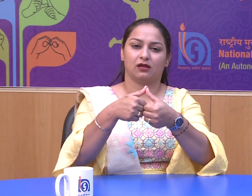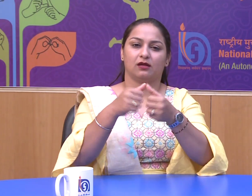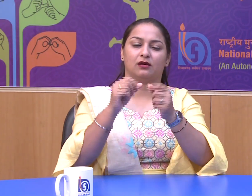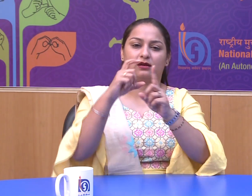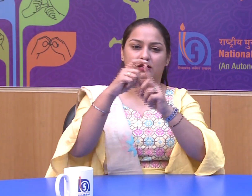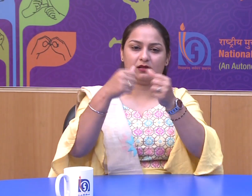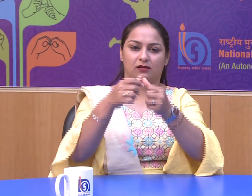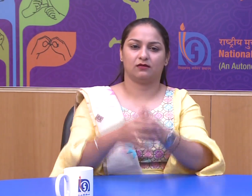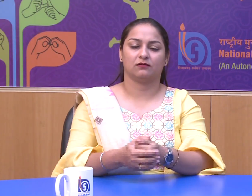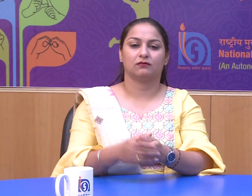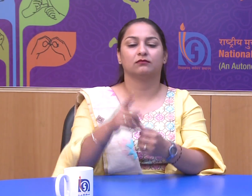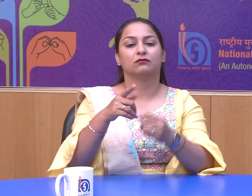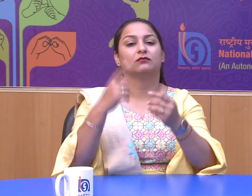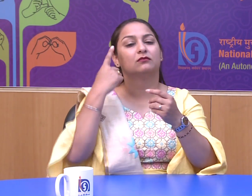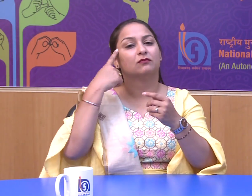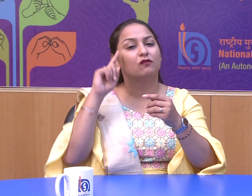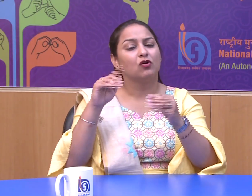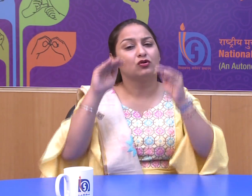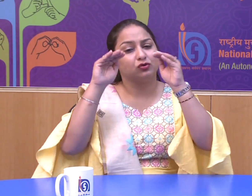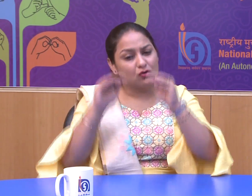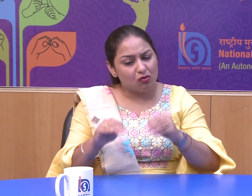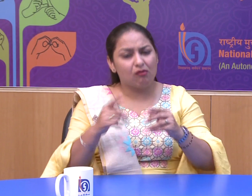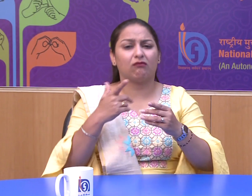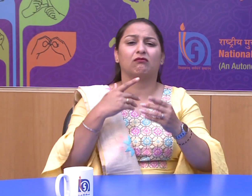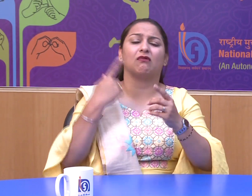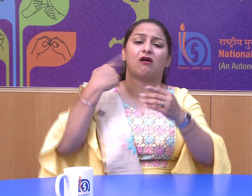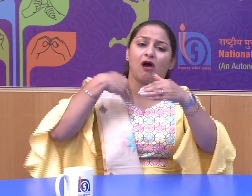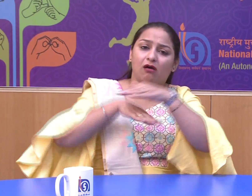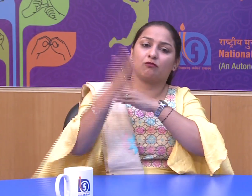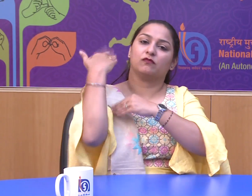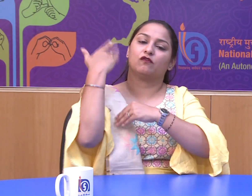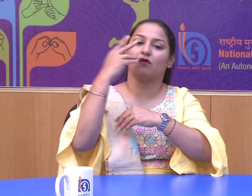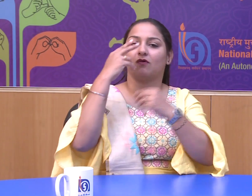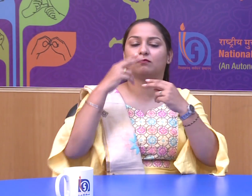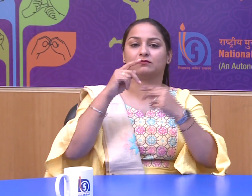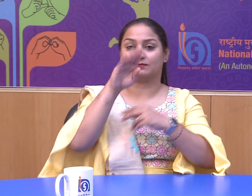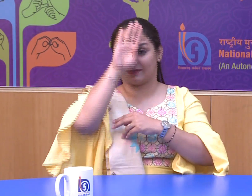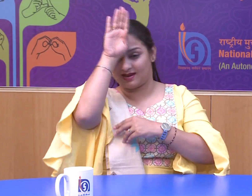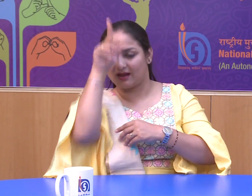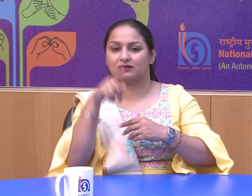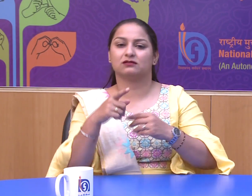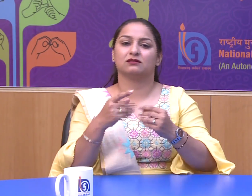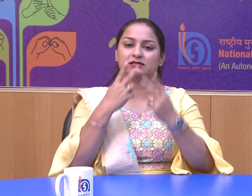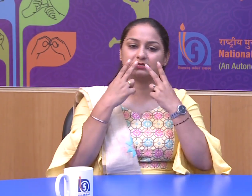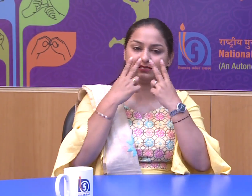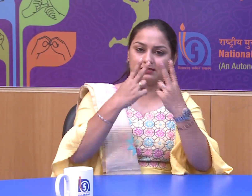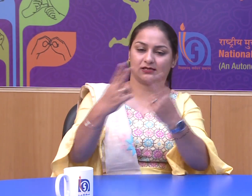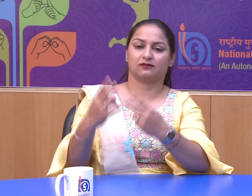or low prostration before the kings, and concentrated